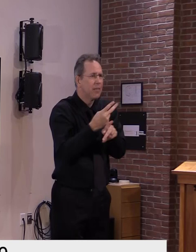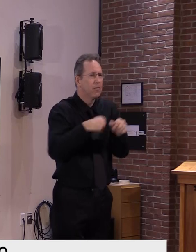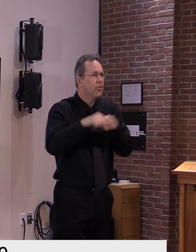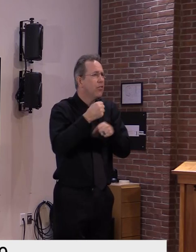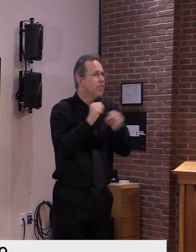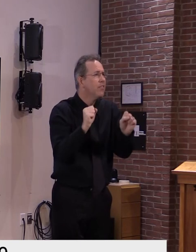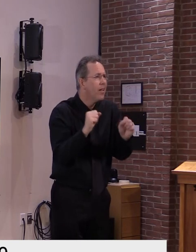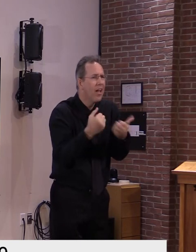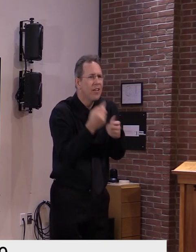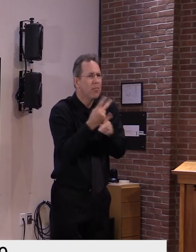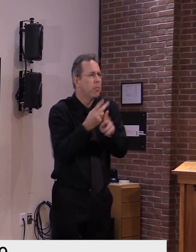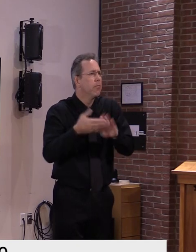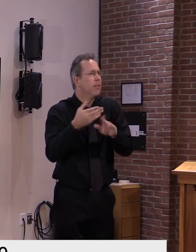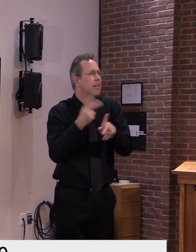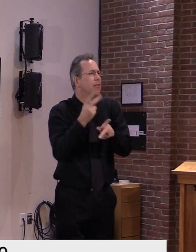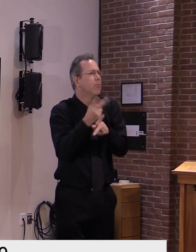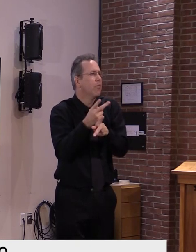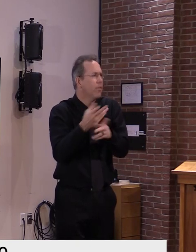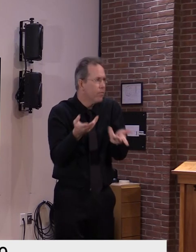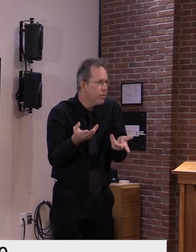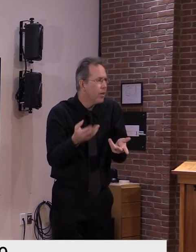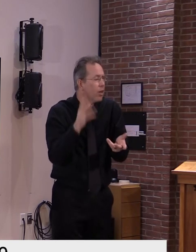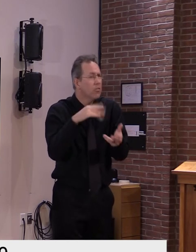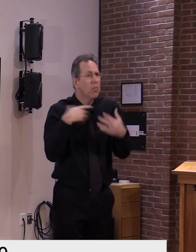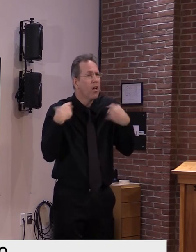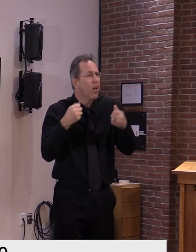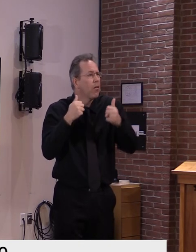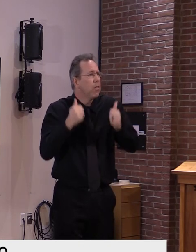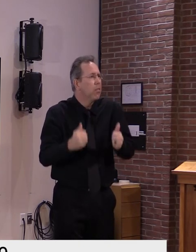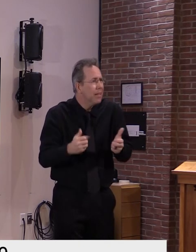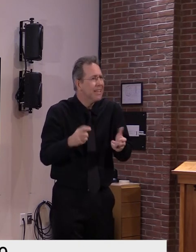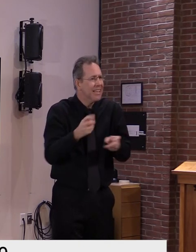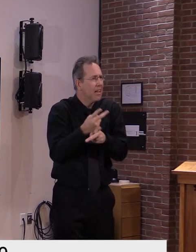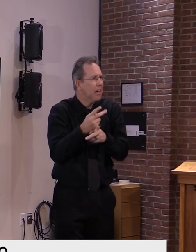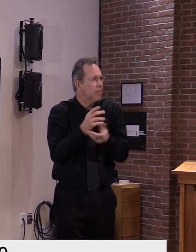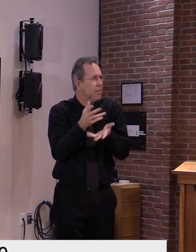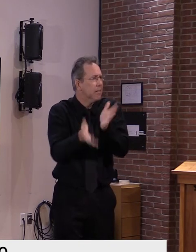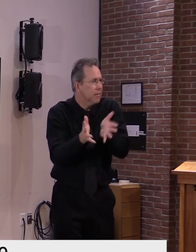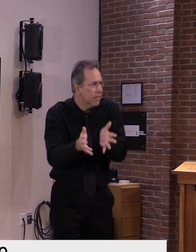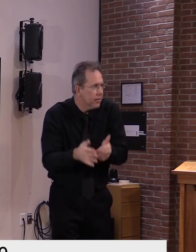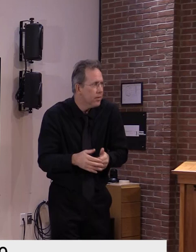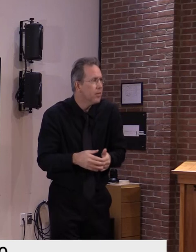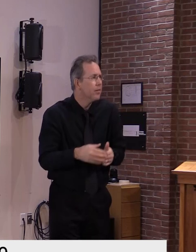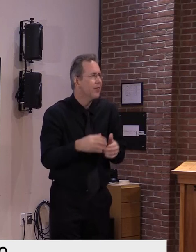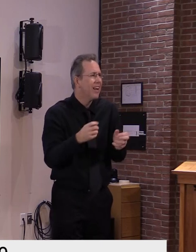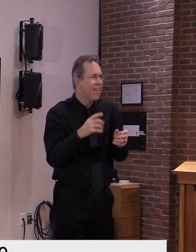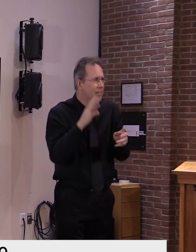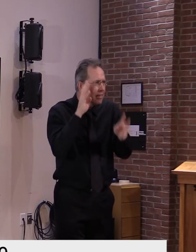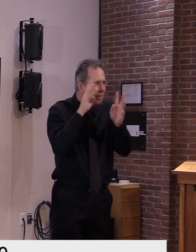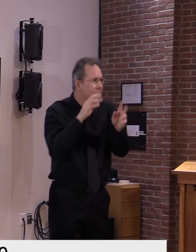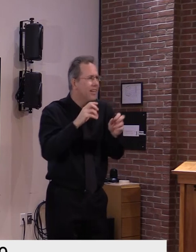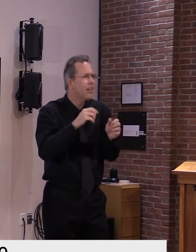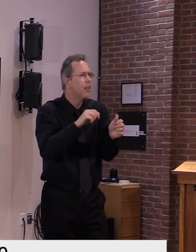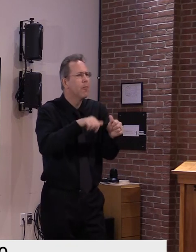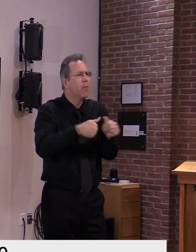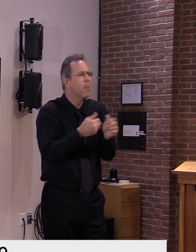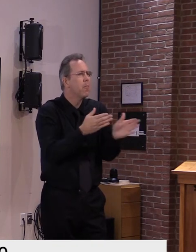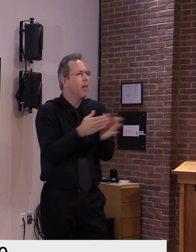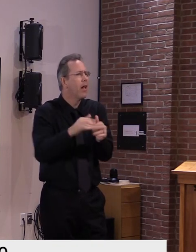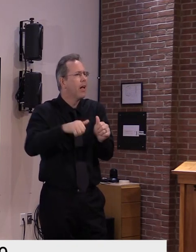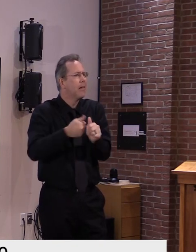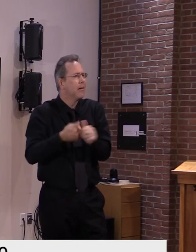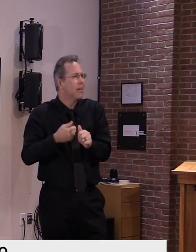reserve capacity is something that we want to put together so that we have